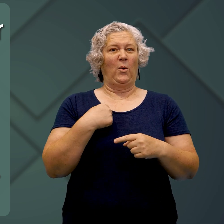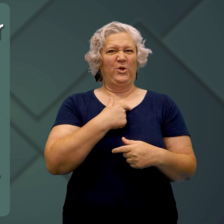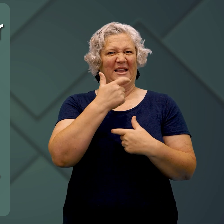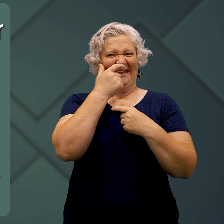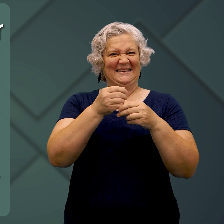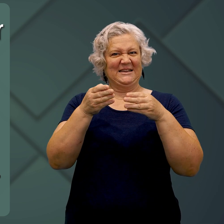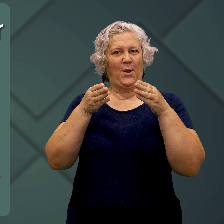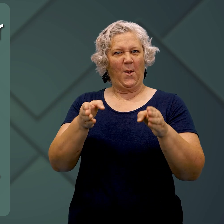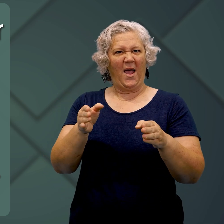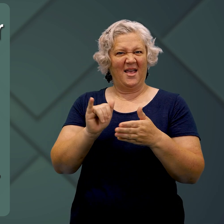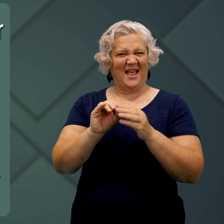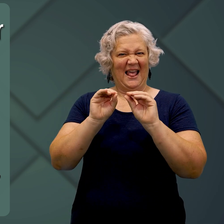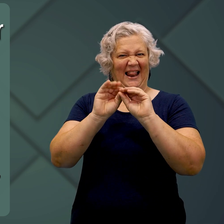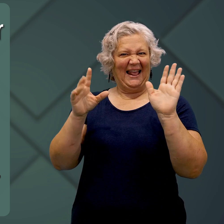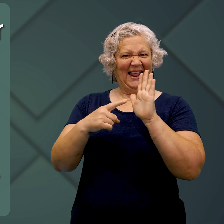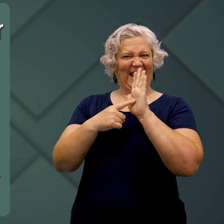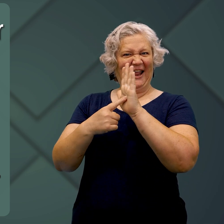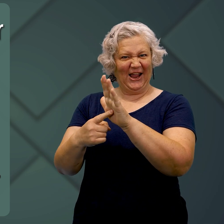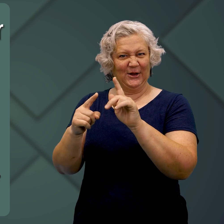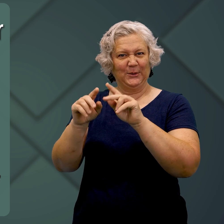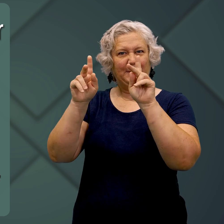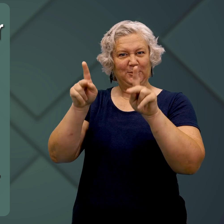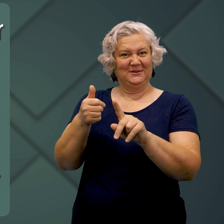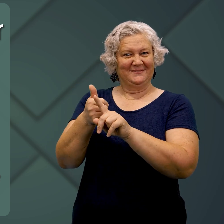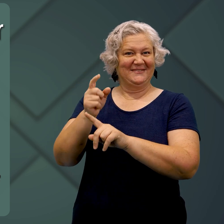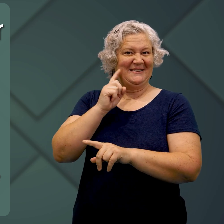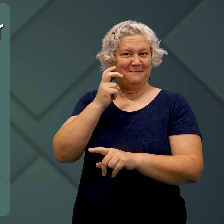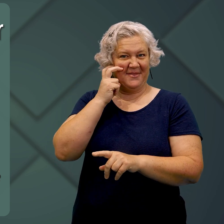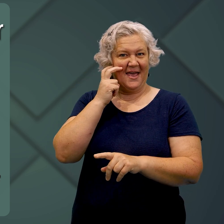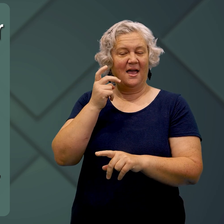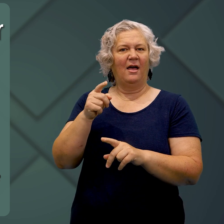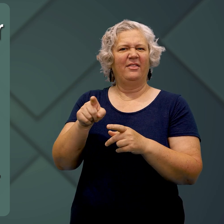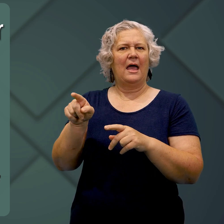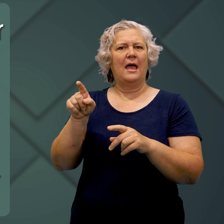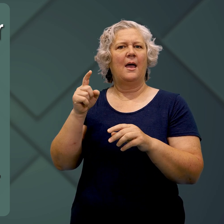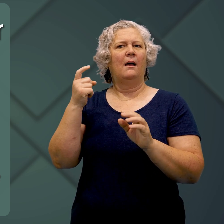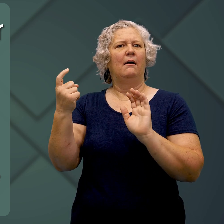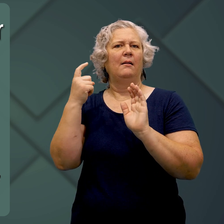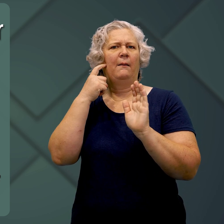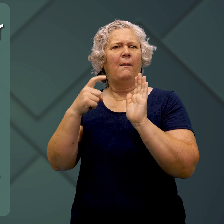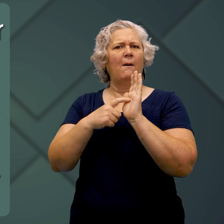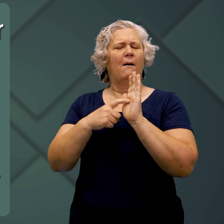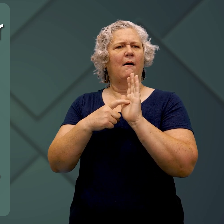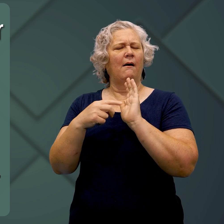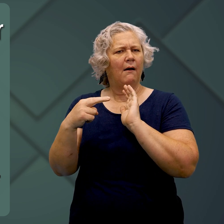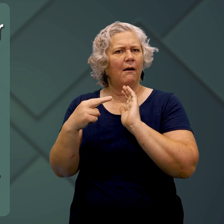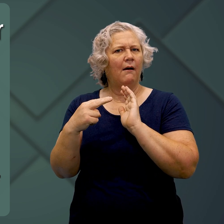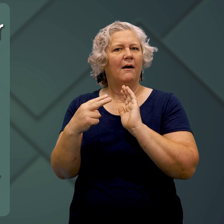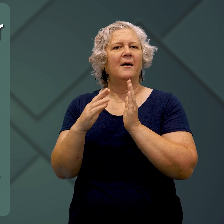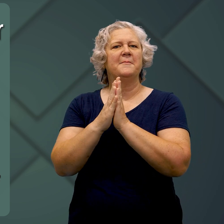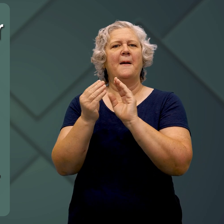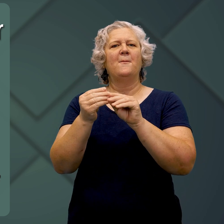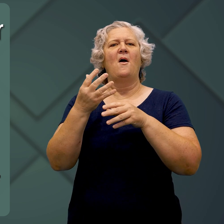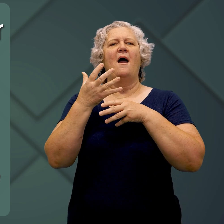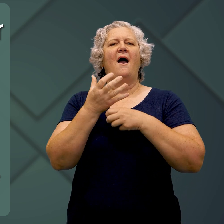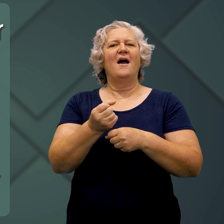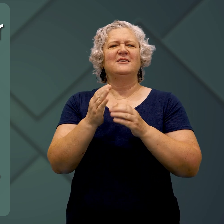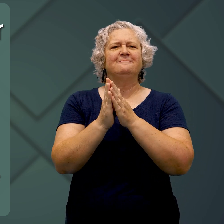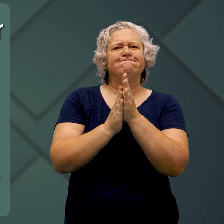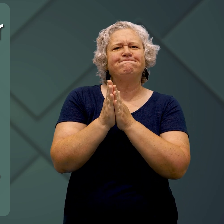So when we're interested in ways that are clear to the person who's deafblind, they in turn become more confident and they're more eager